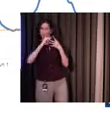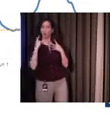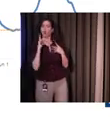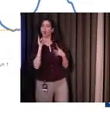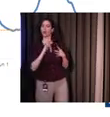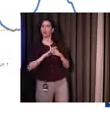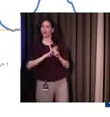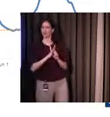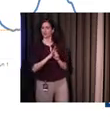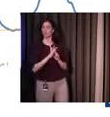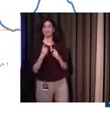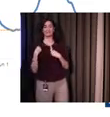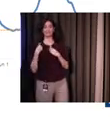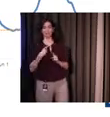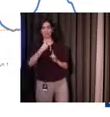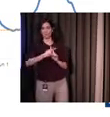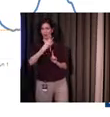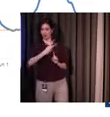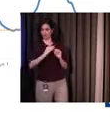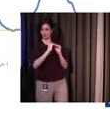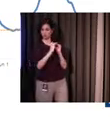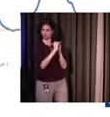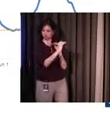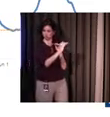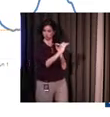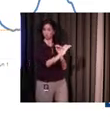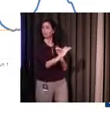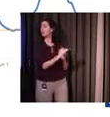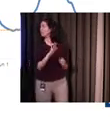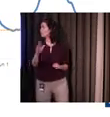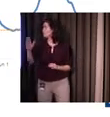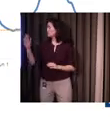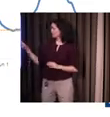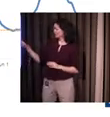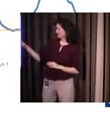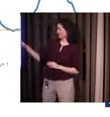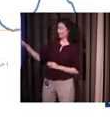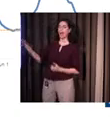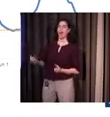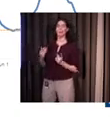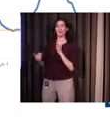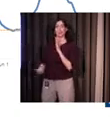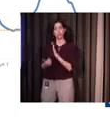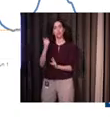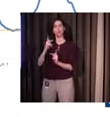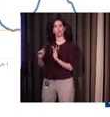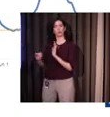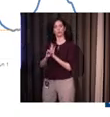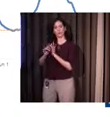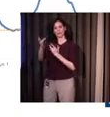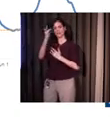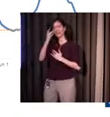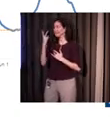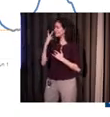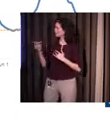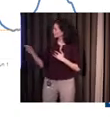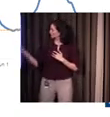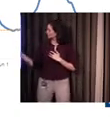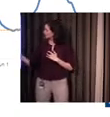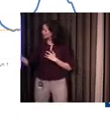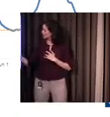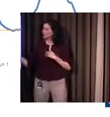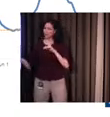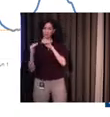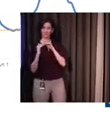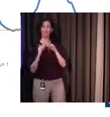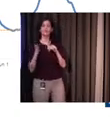if not farther than that. On the top right, you'll see the number of new cases coming in has really been flat ever since we recovered from